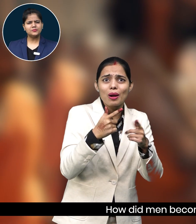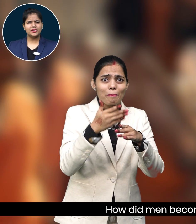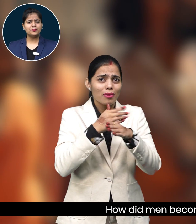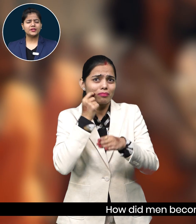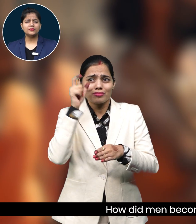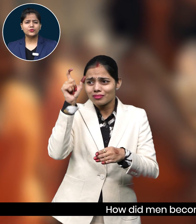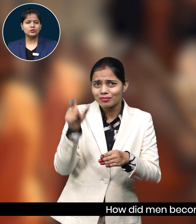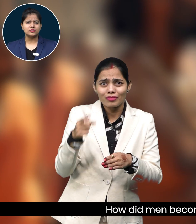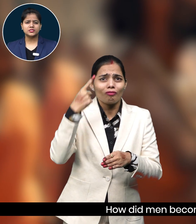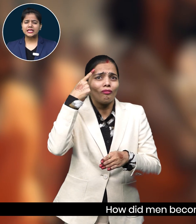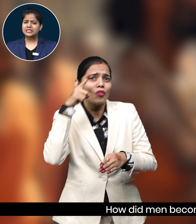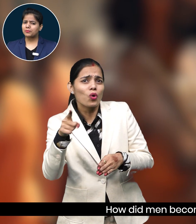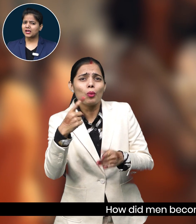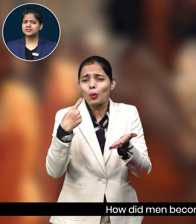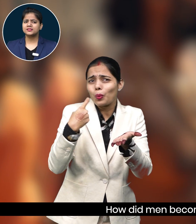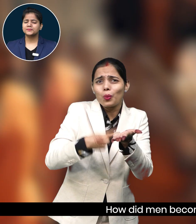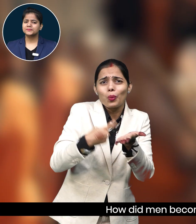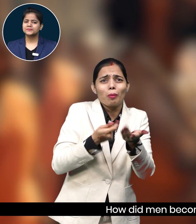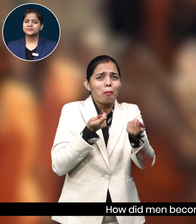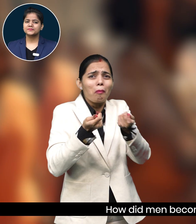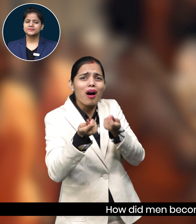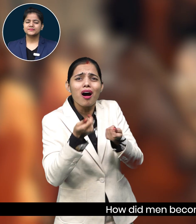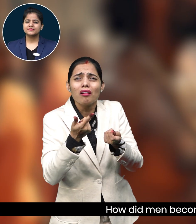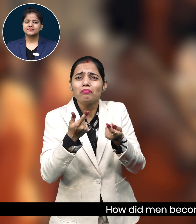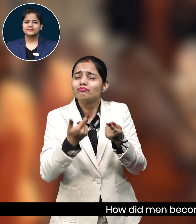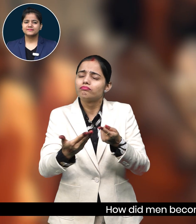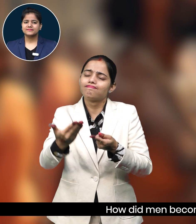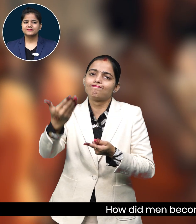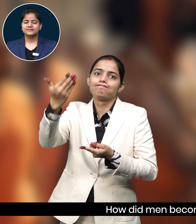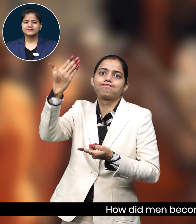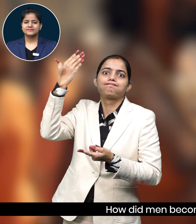How did men become rulers in the past?